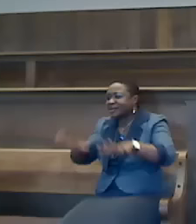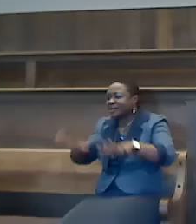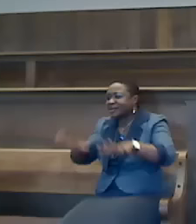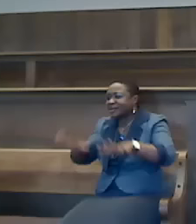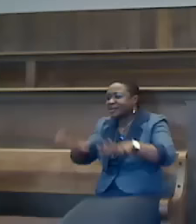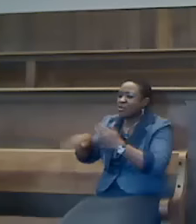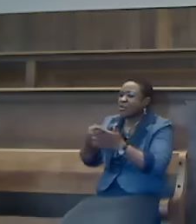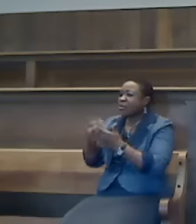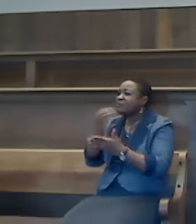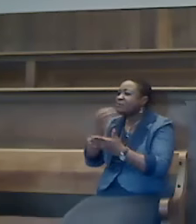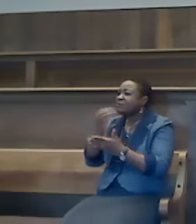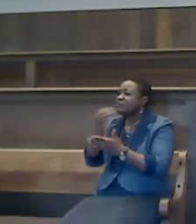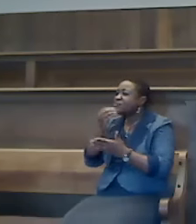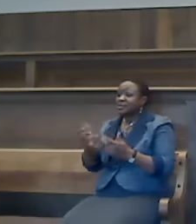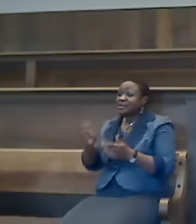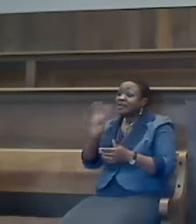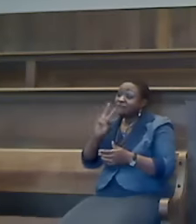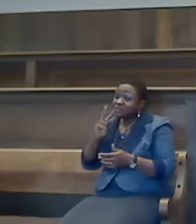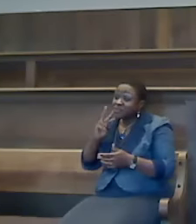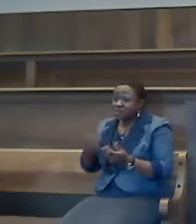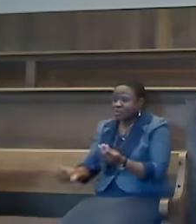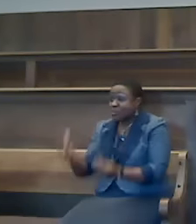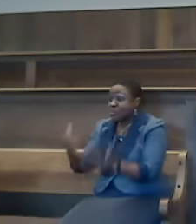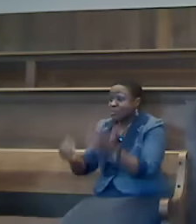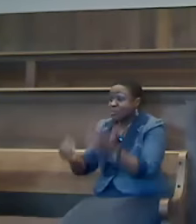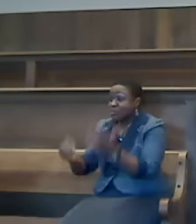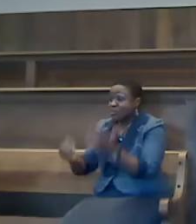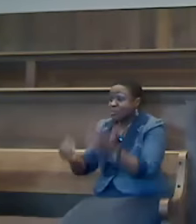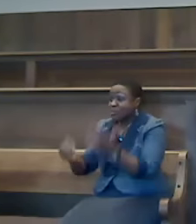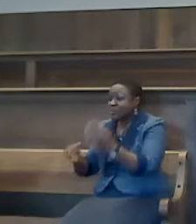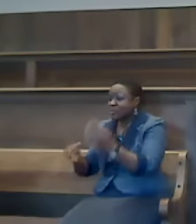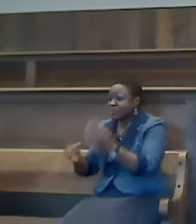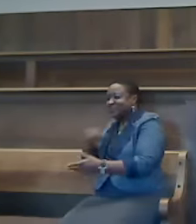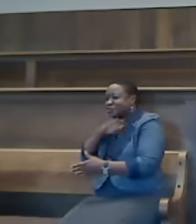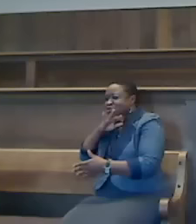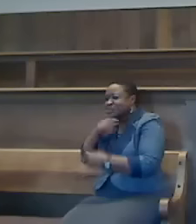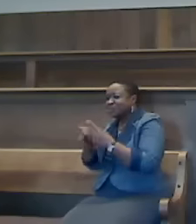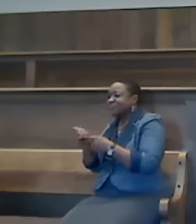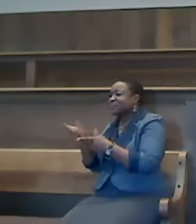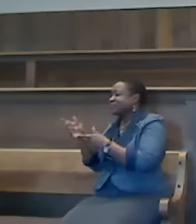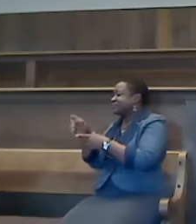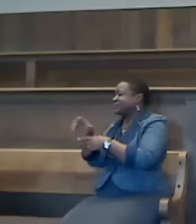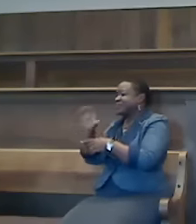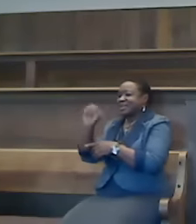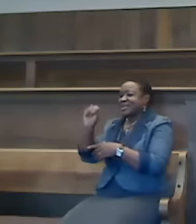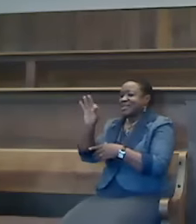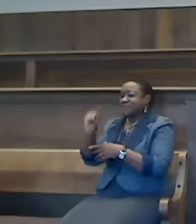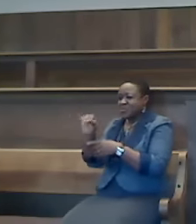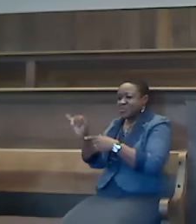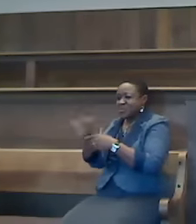It affects vegetables grown that are watered by water coming out of confinement animal